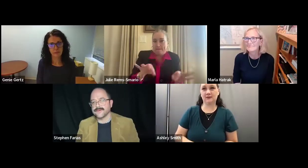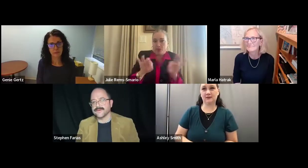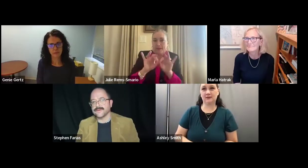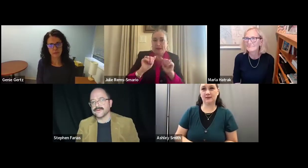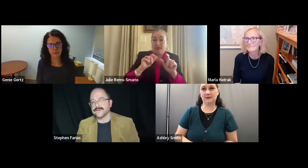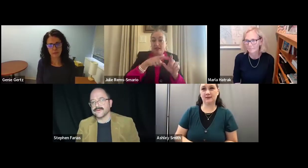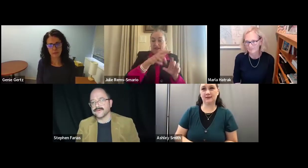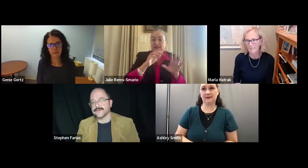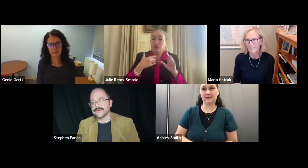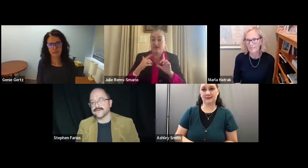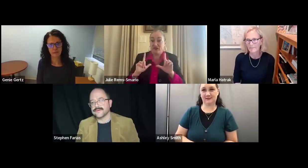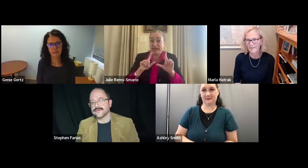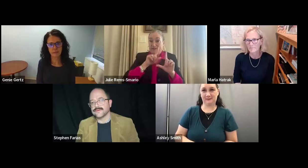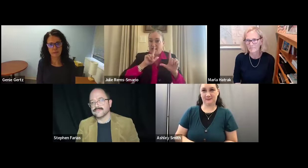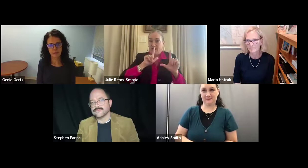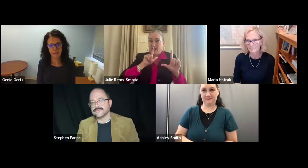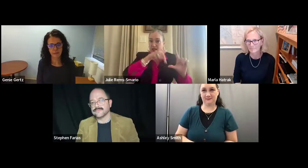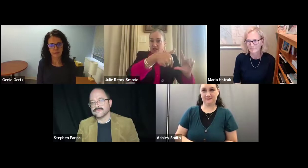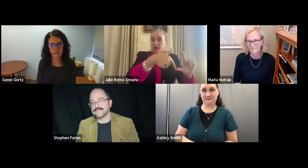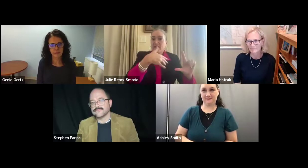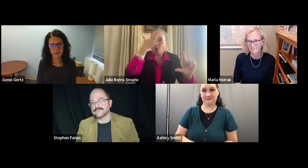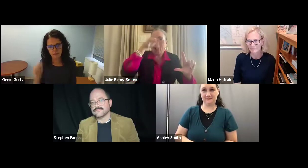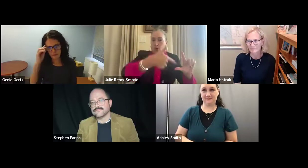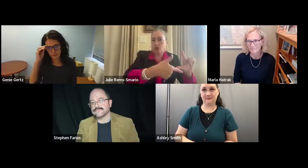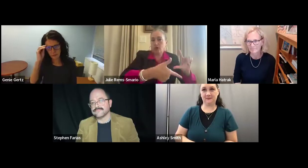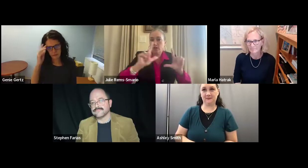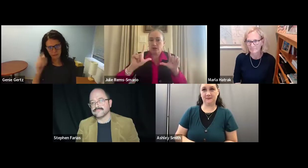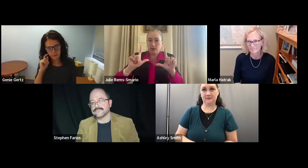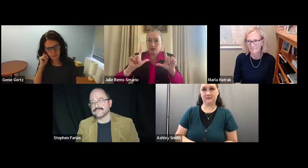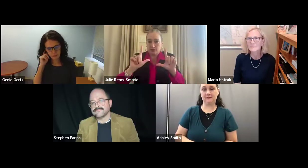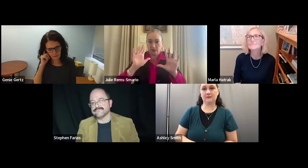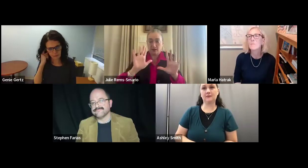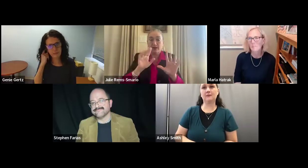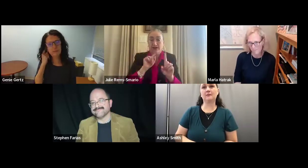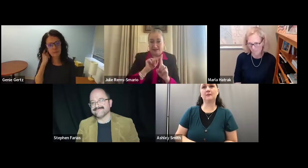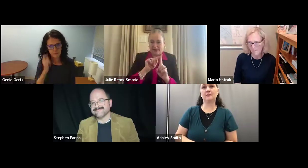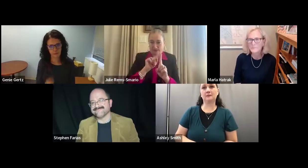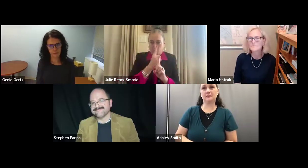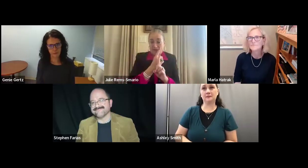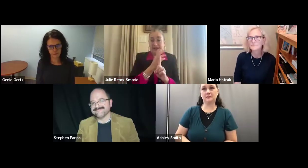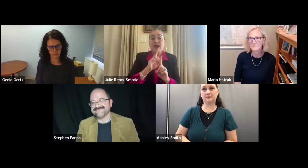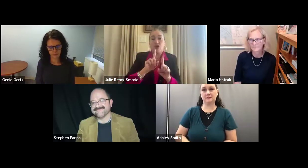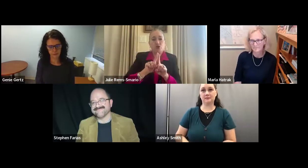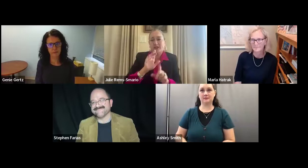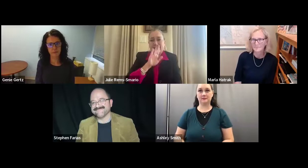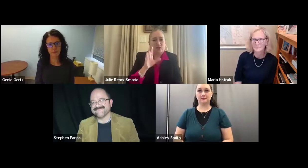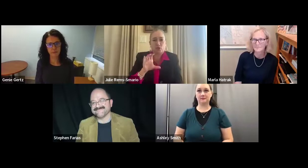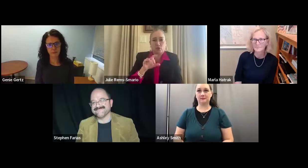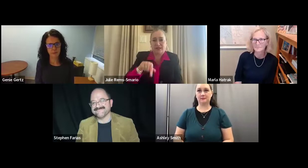What Dr. Gertz just commented about and the reframing and how we need to flip the switch on the way that we